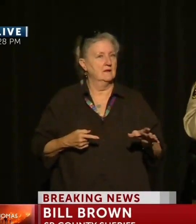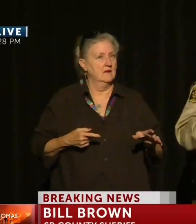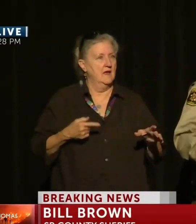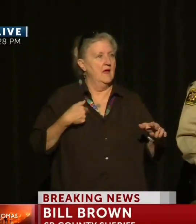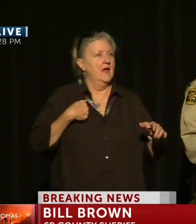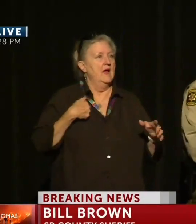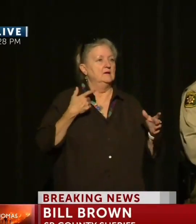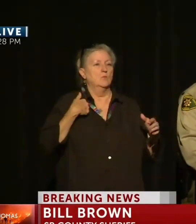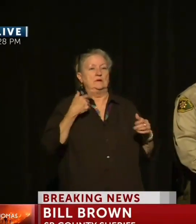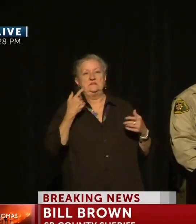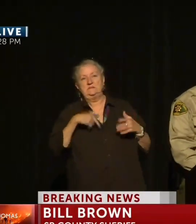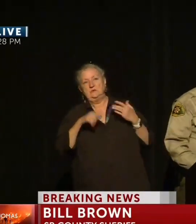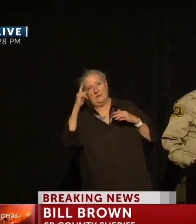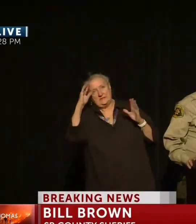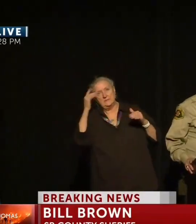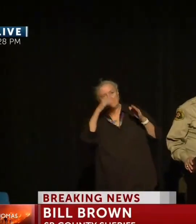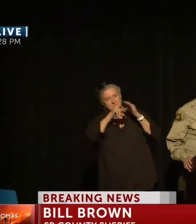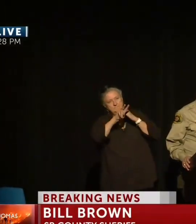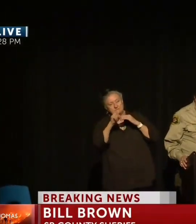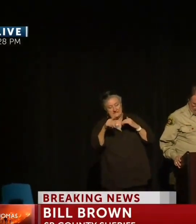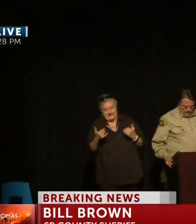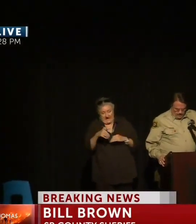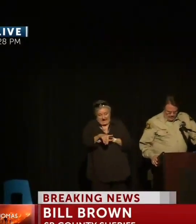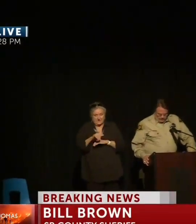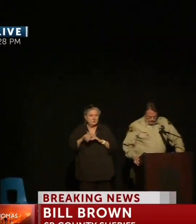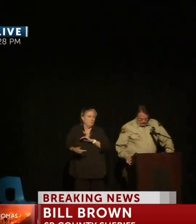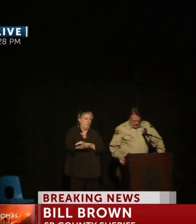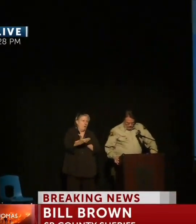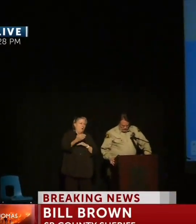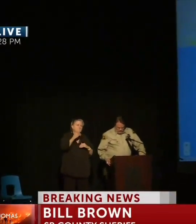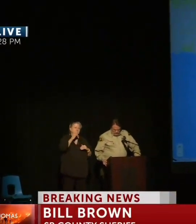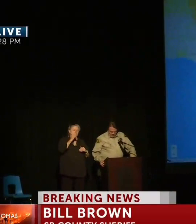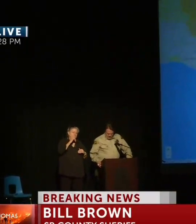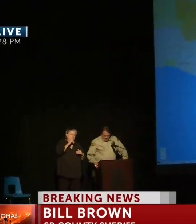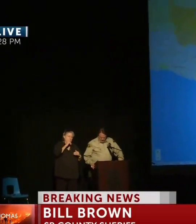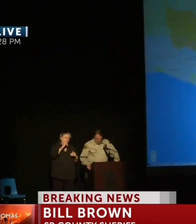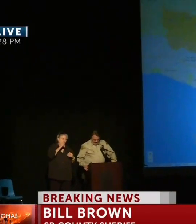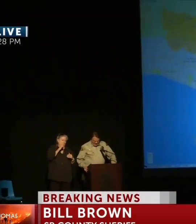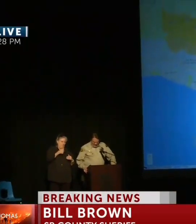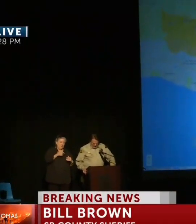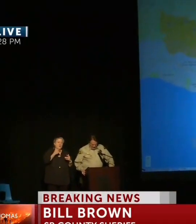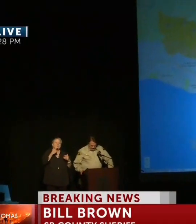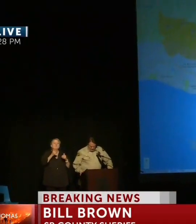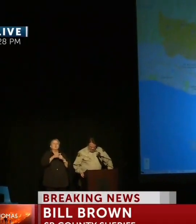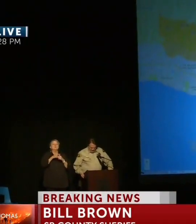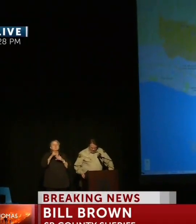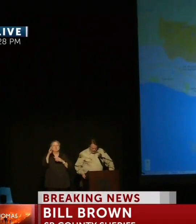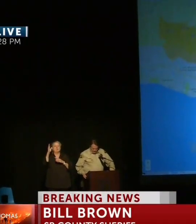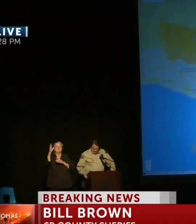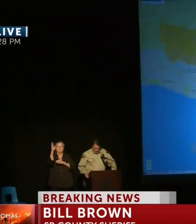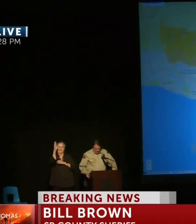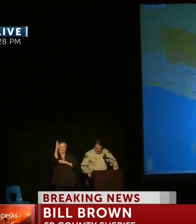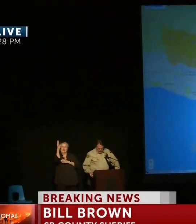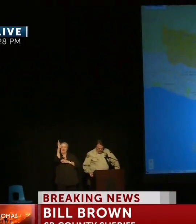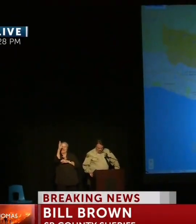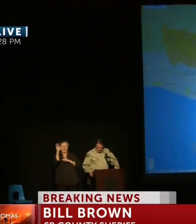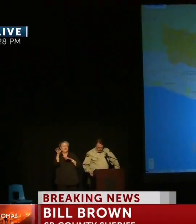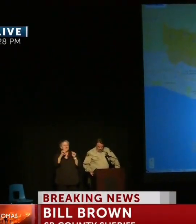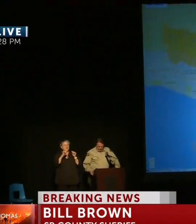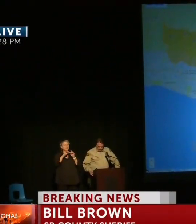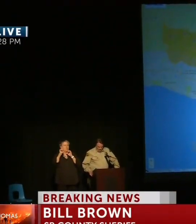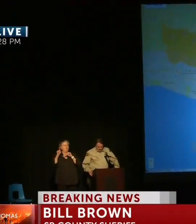and what to anticipate this evening and tomorrow. First of all, today at about midday, the evacuation